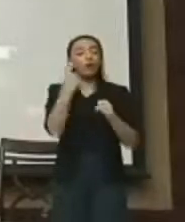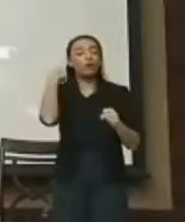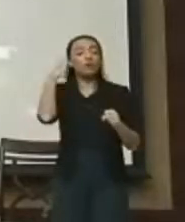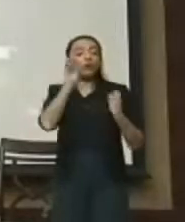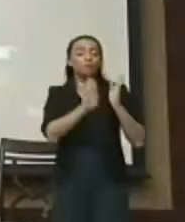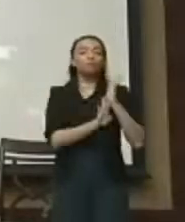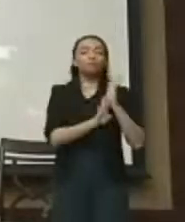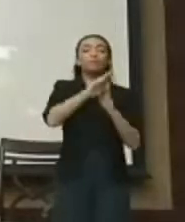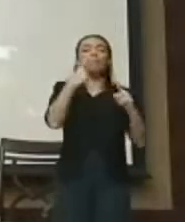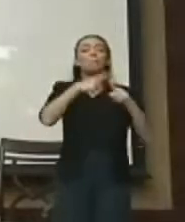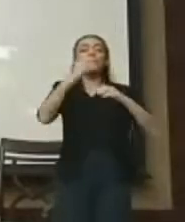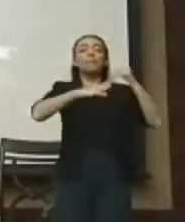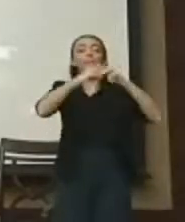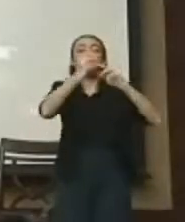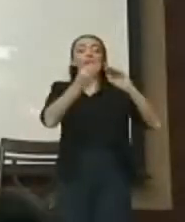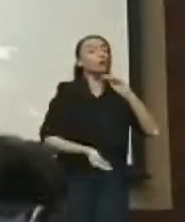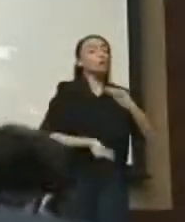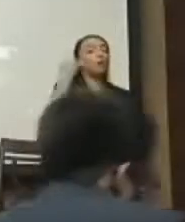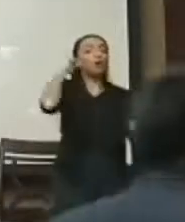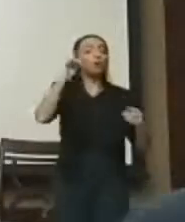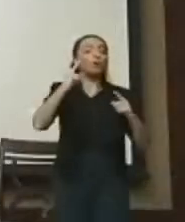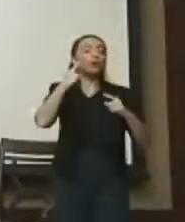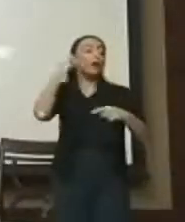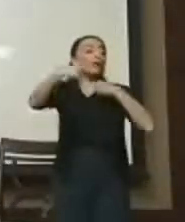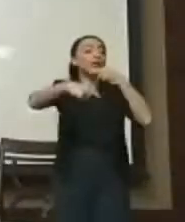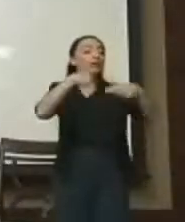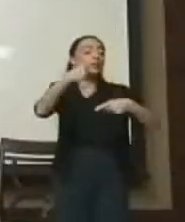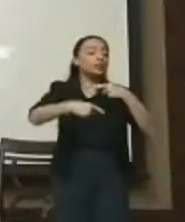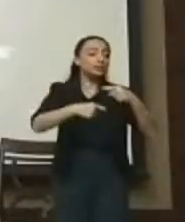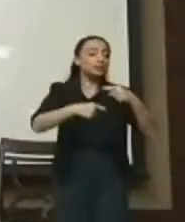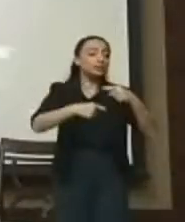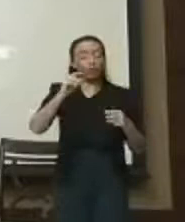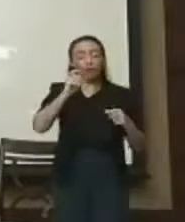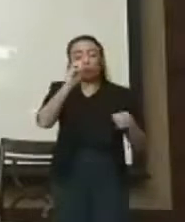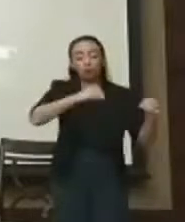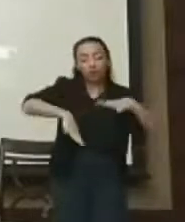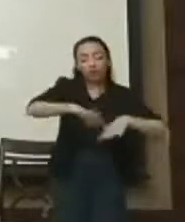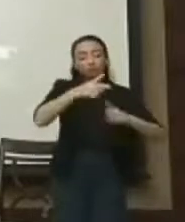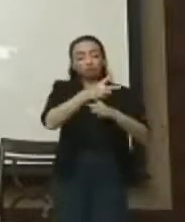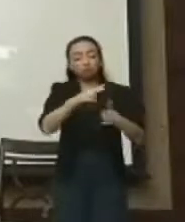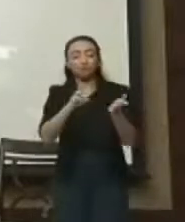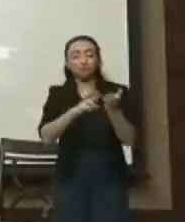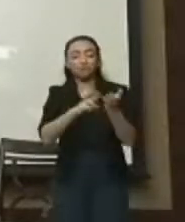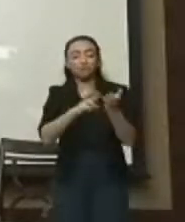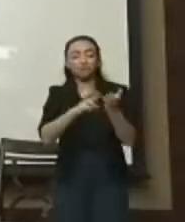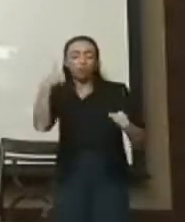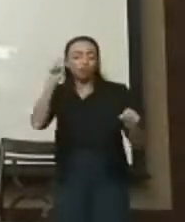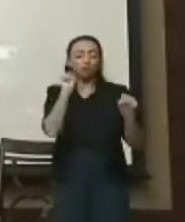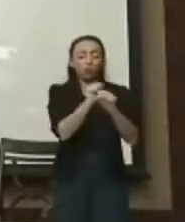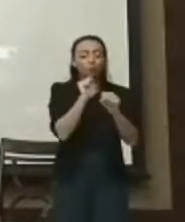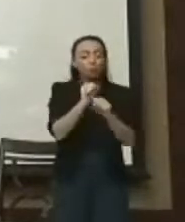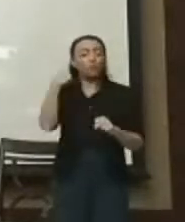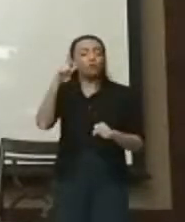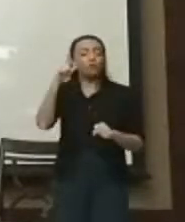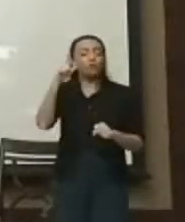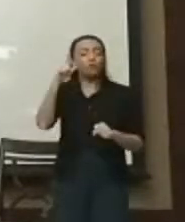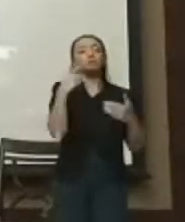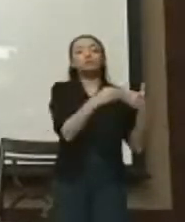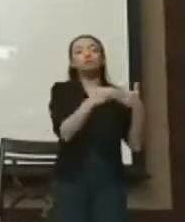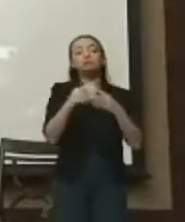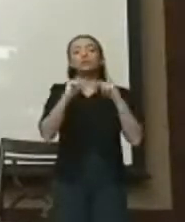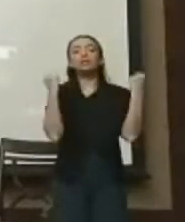up and building industries' lasting organizations by creating high-performance leadership